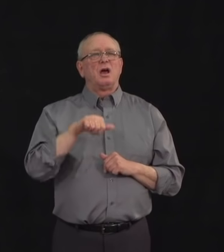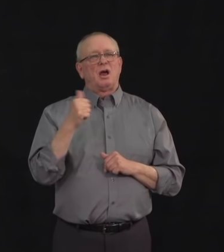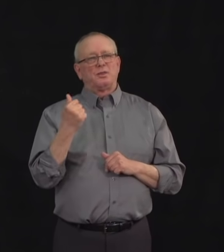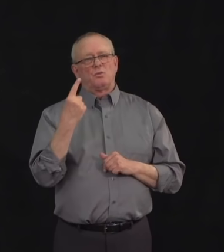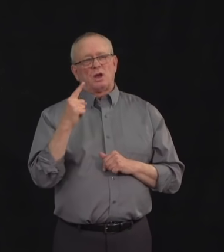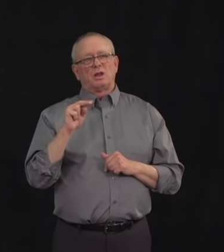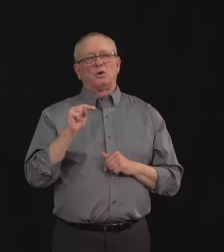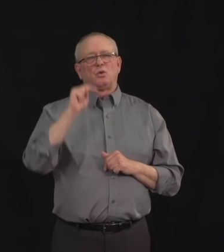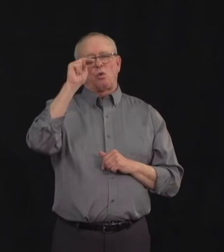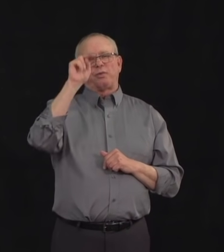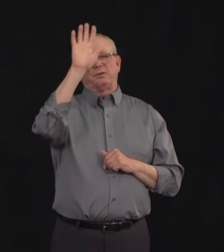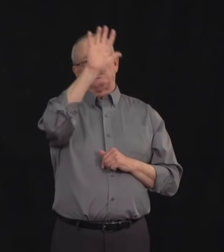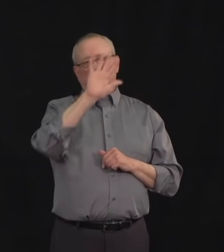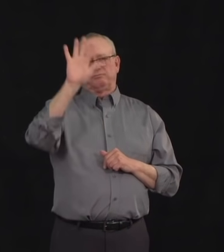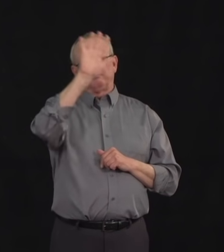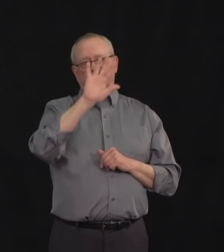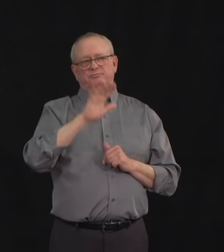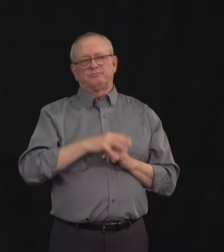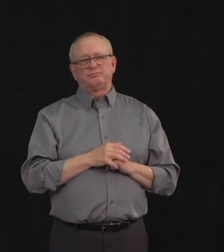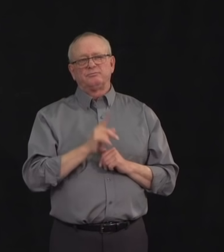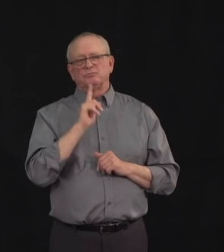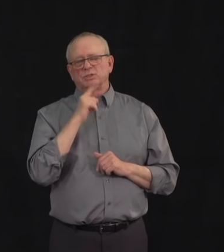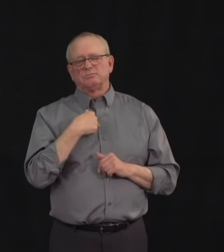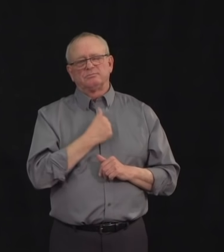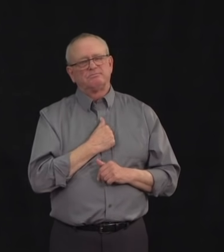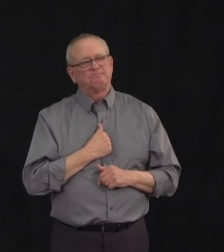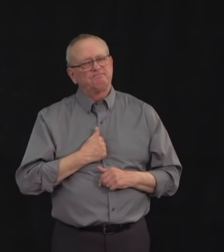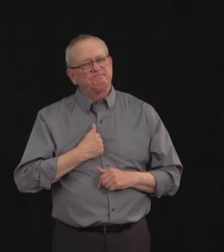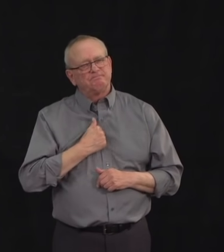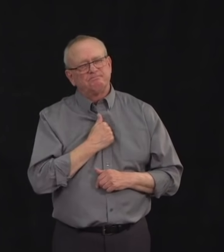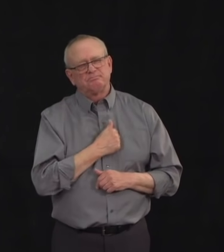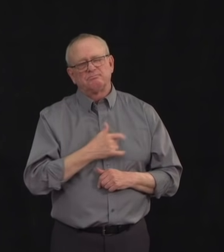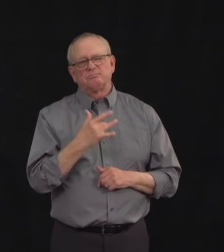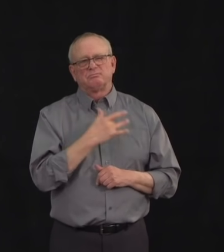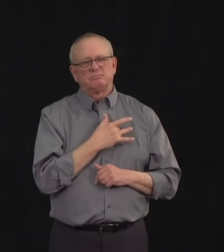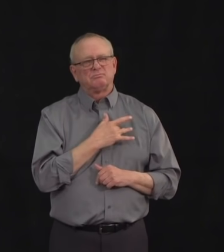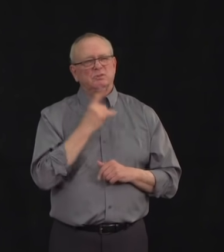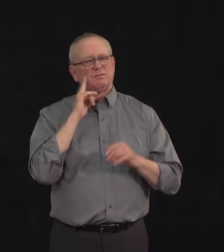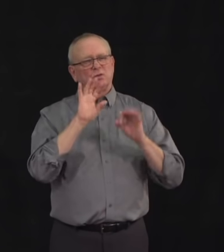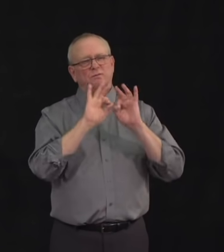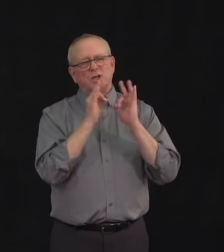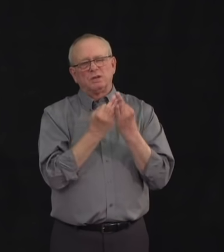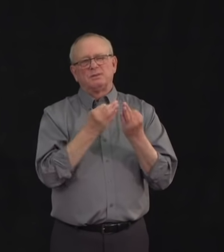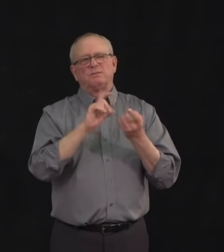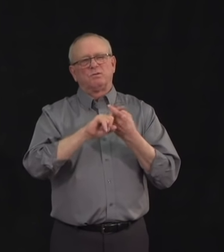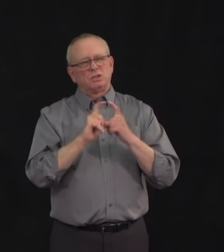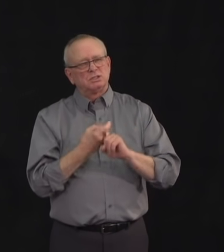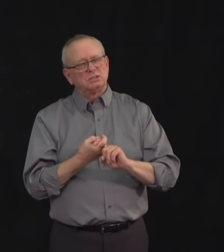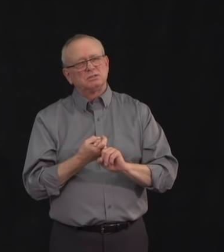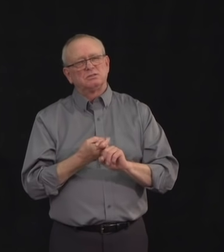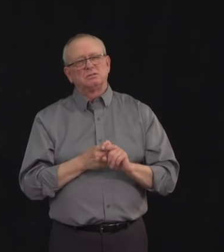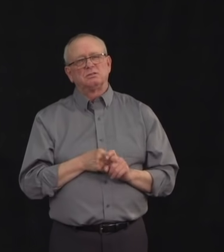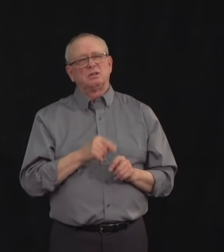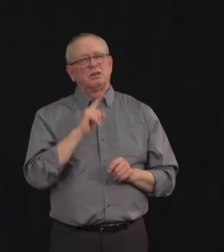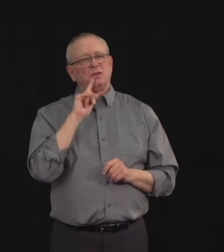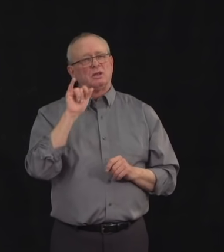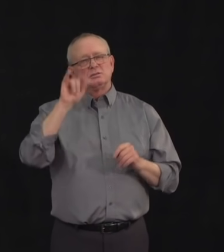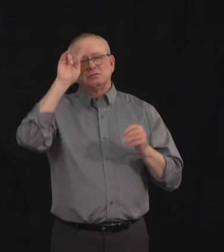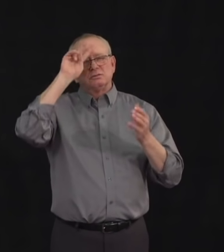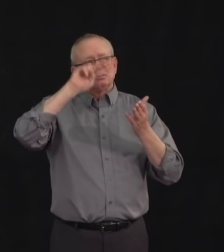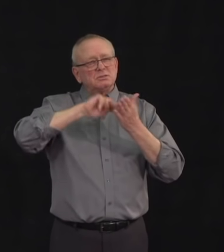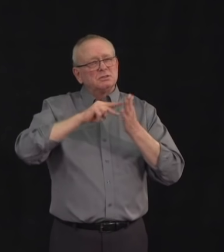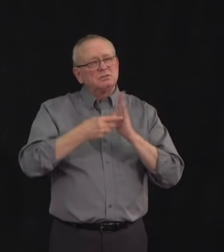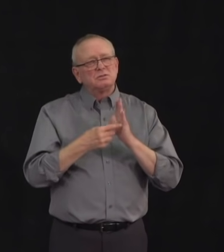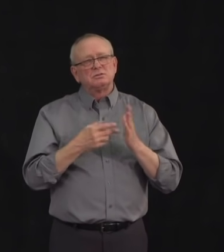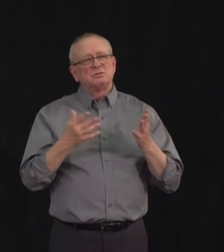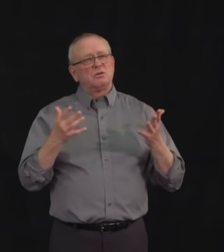all these individuals. Again, these are reminders of why we are collectively working to prevent spread of this virus.